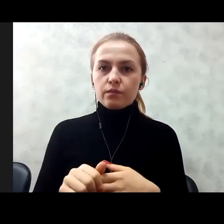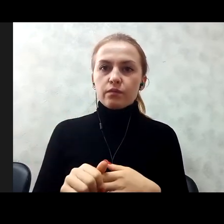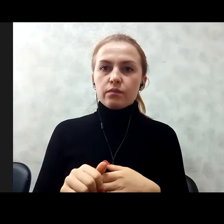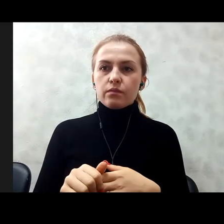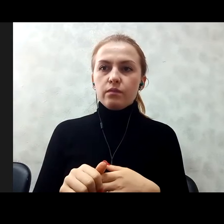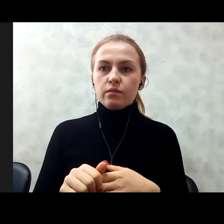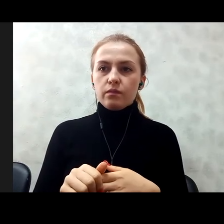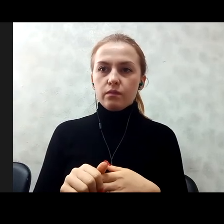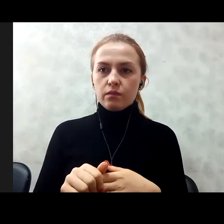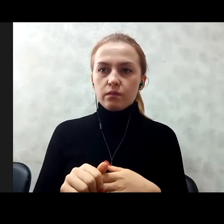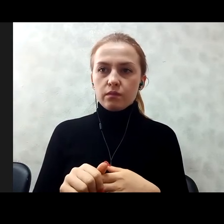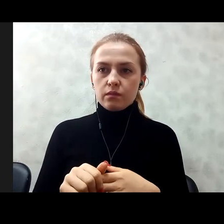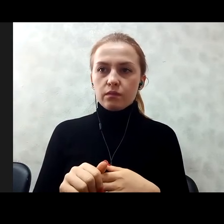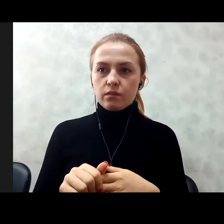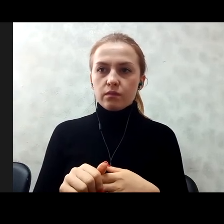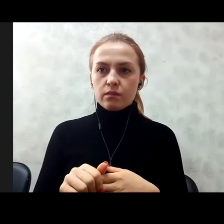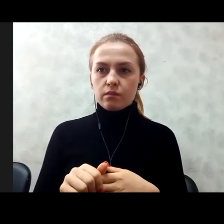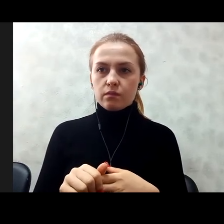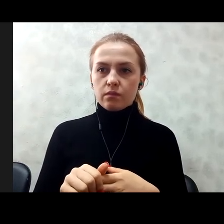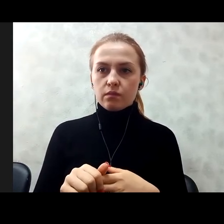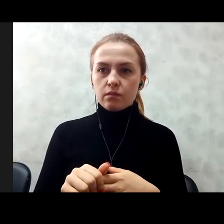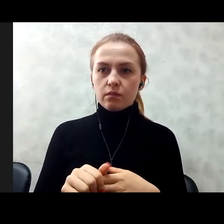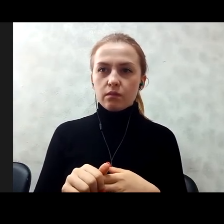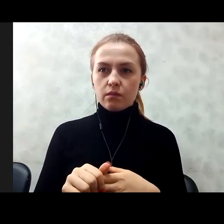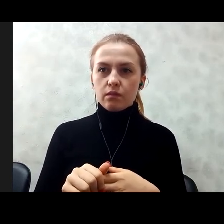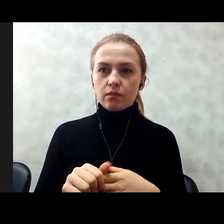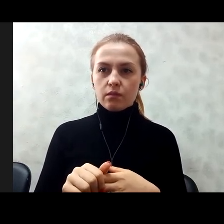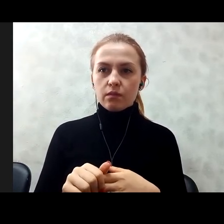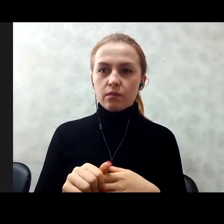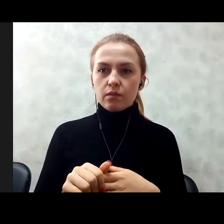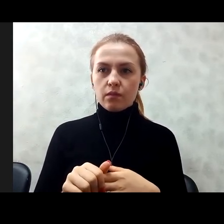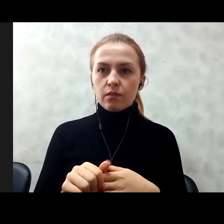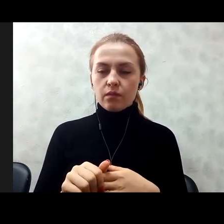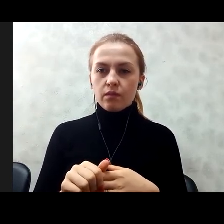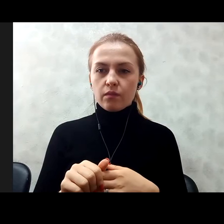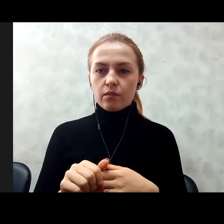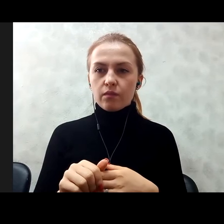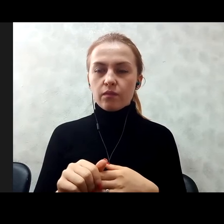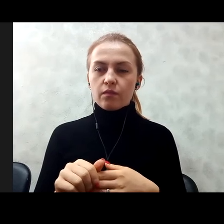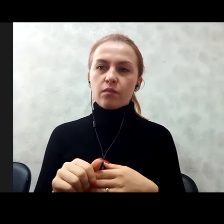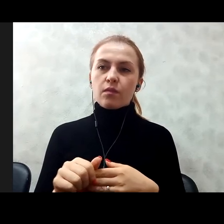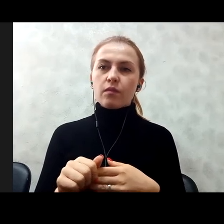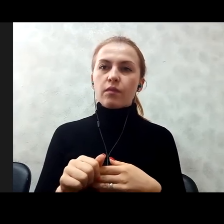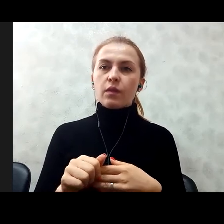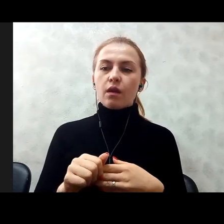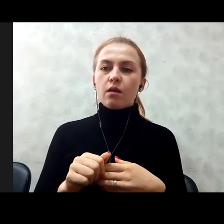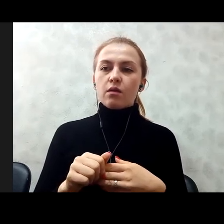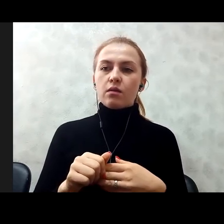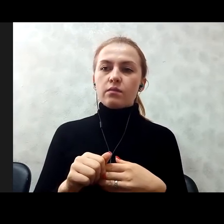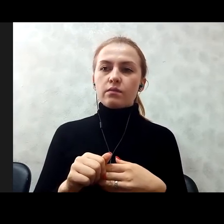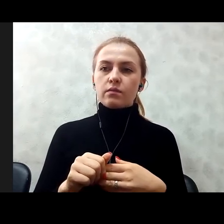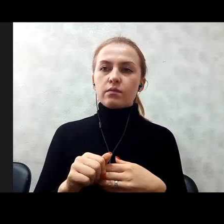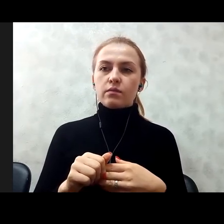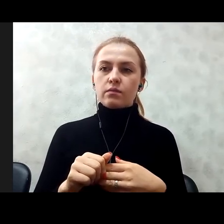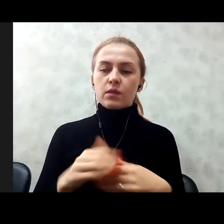I should say that we have heard back from Ms. Alina Zaharujko. Unfortunately, she is not able to connect to